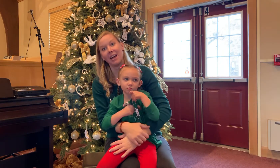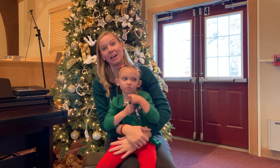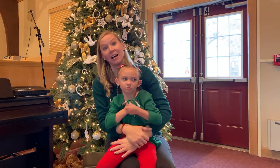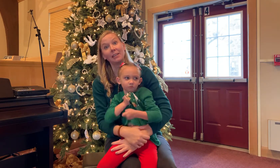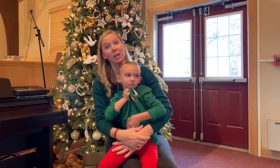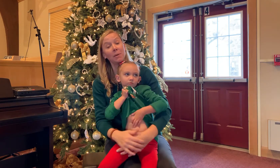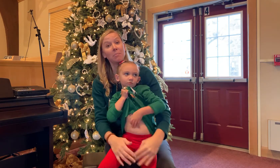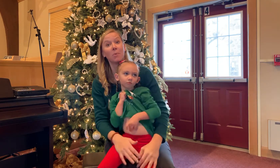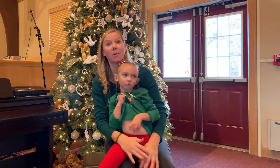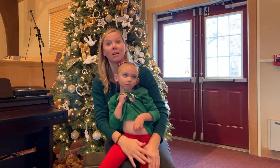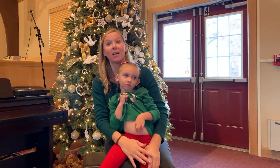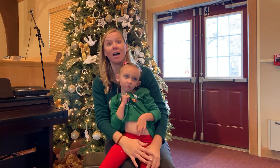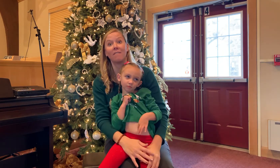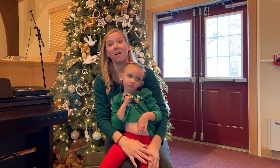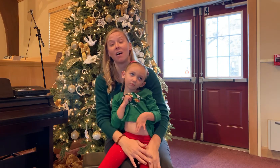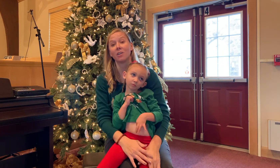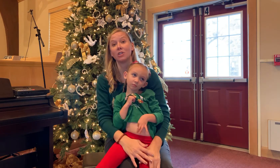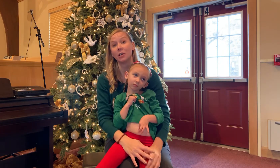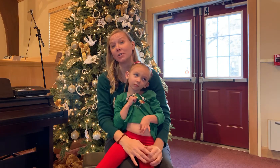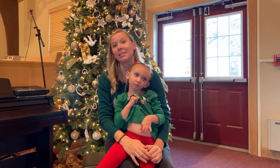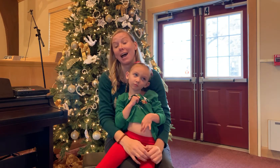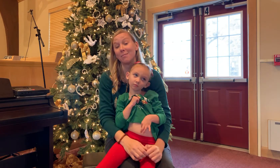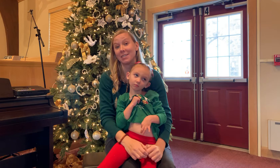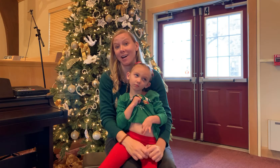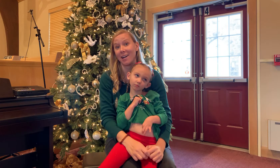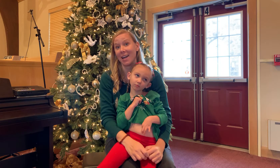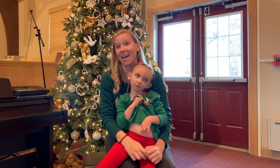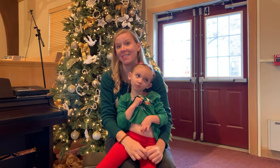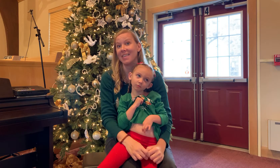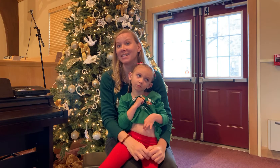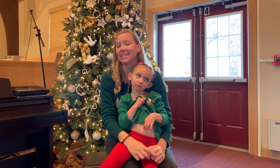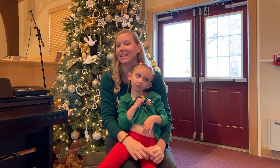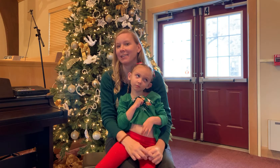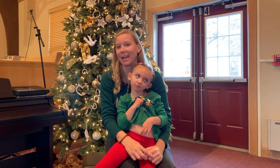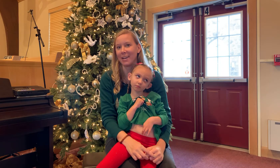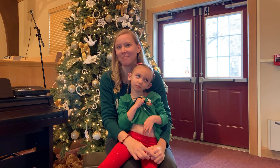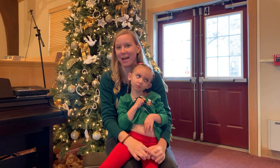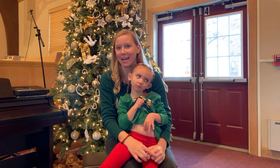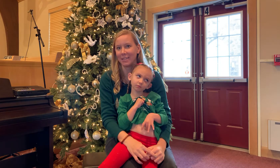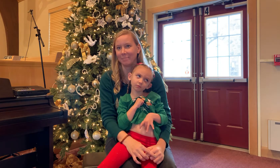a little bit more of our children's time song, This Little Light of Mine.